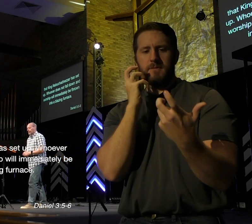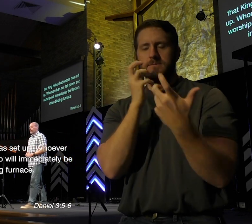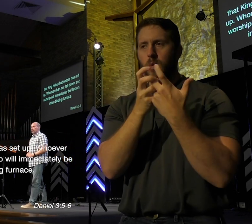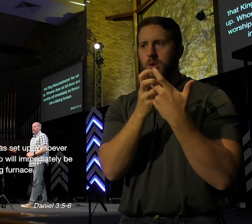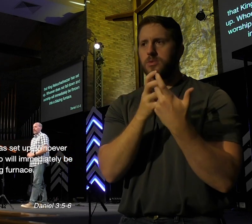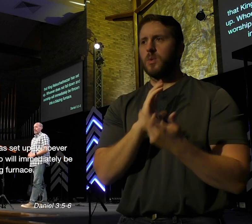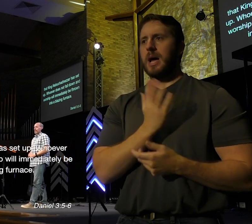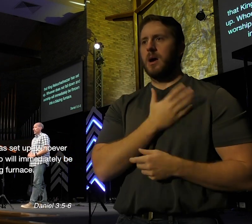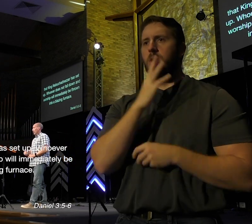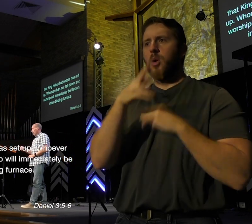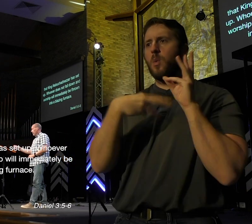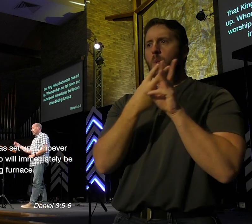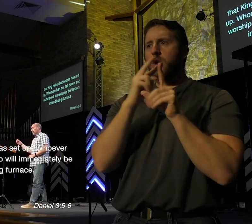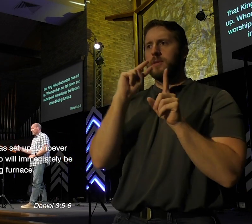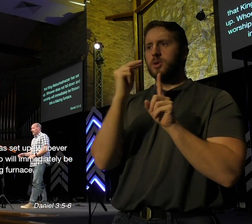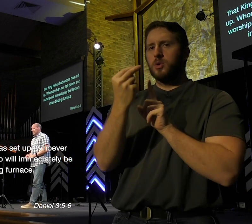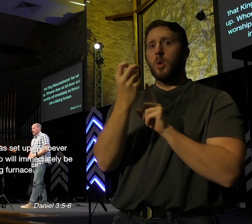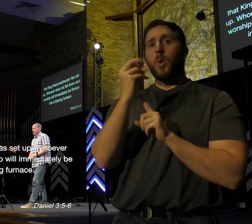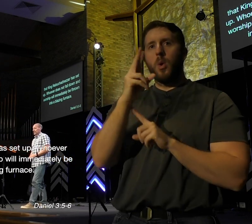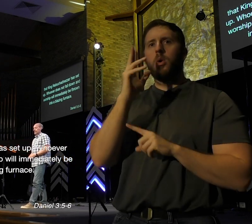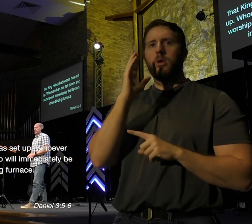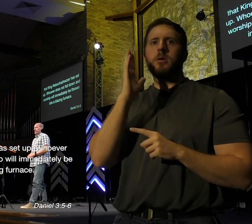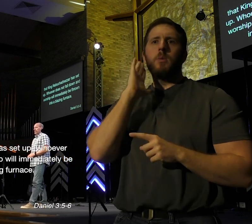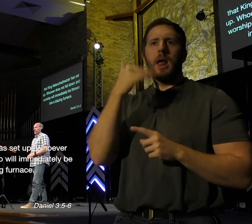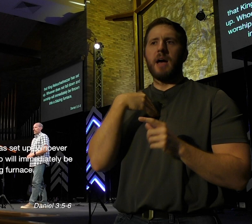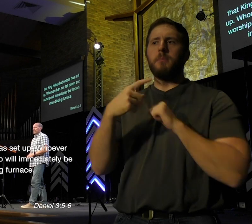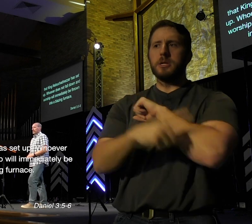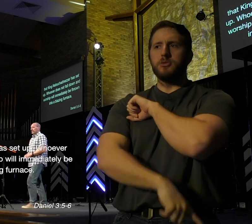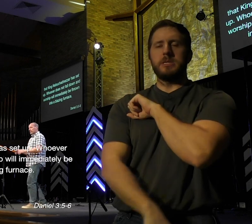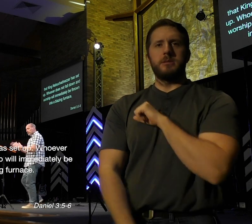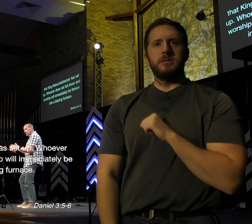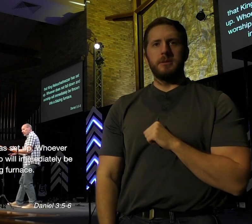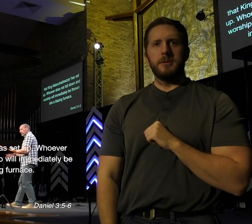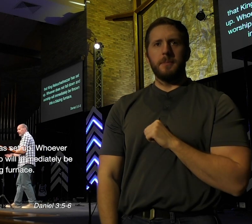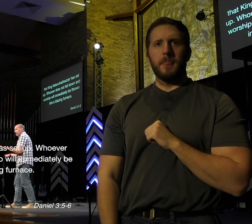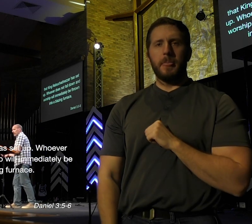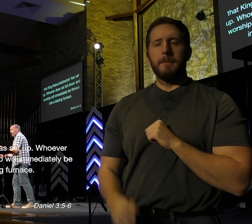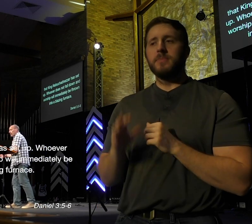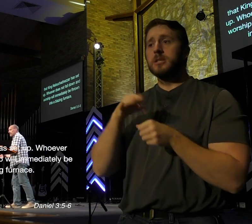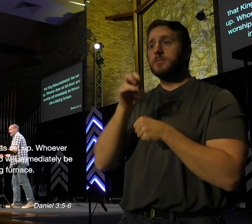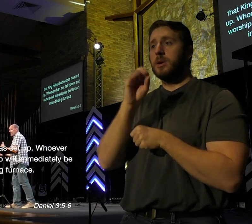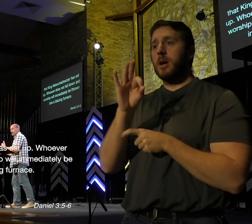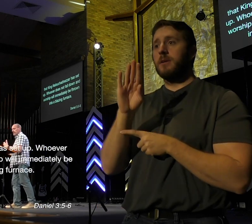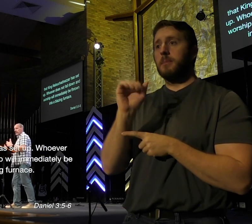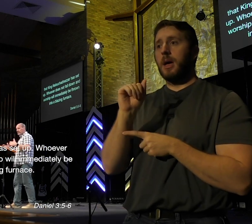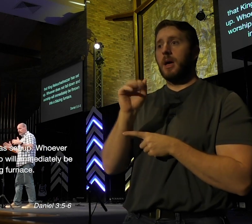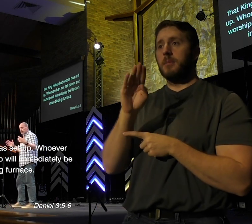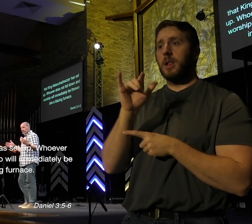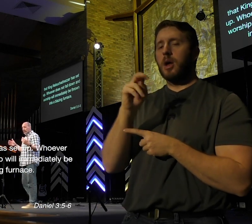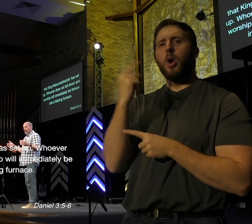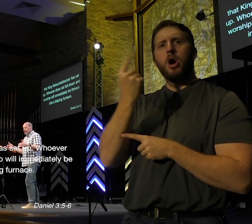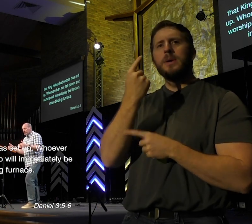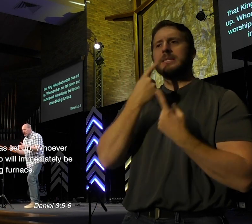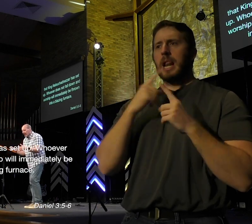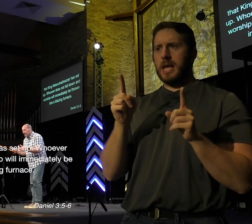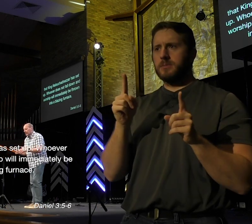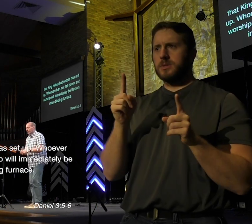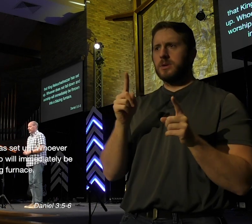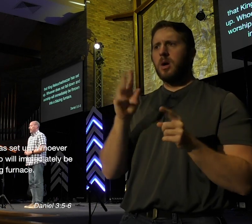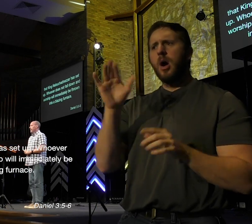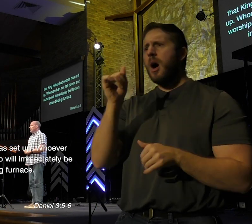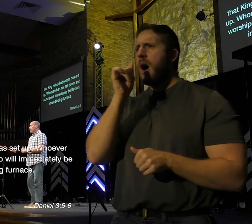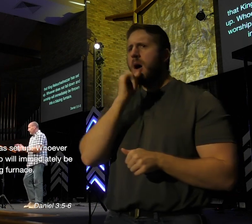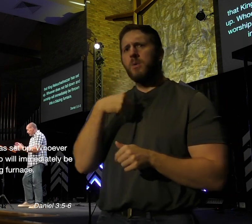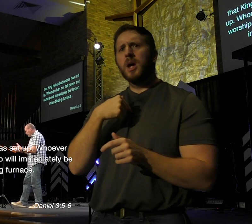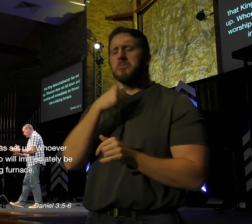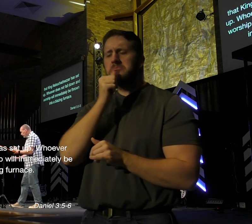our worldview or there will be consequences. Now, the spirit of Babylon always claims that it's incredibly